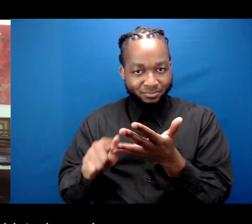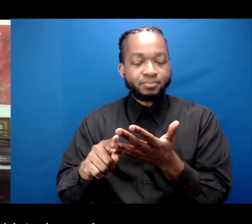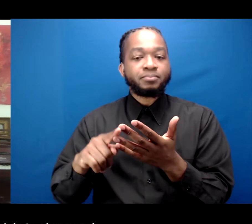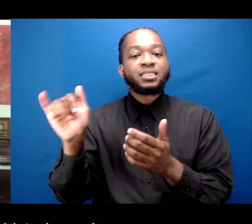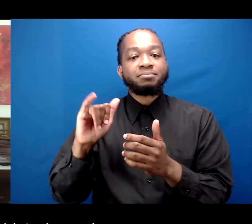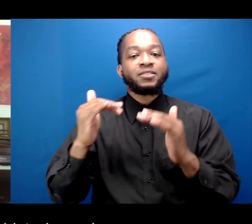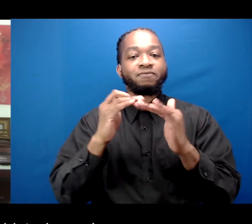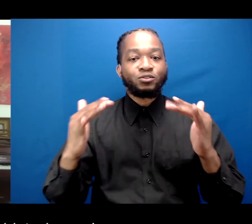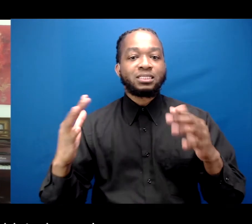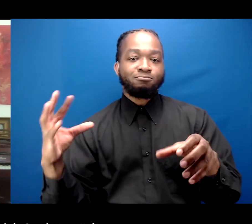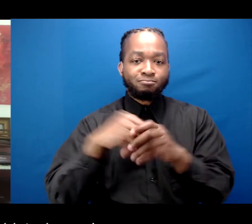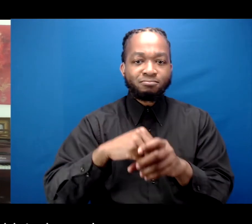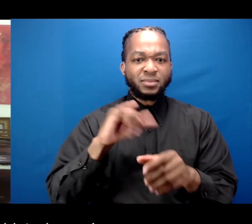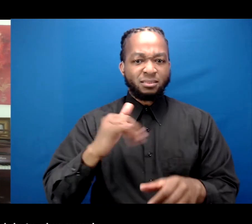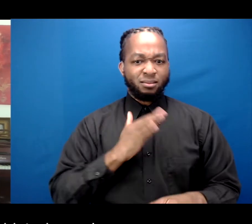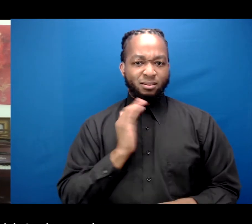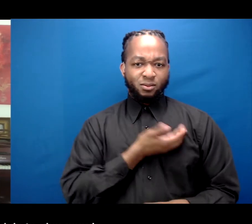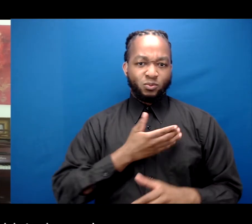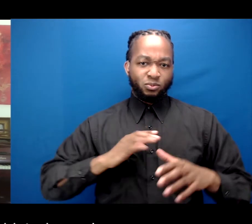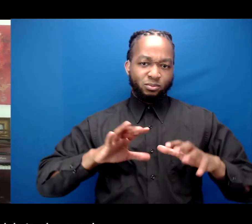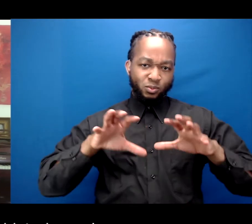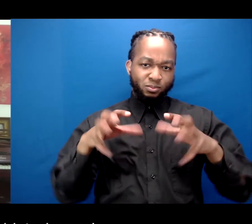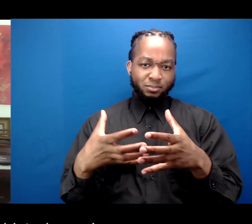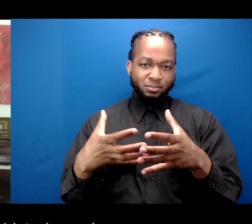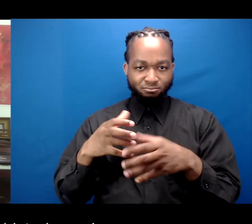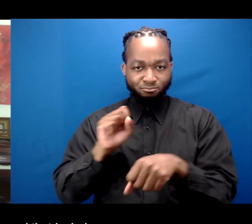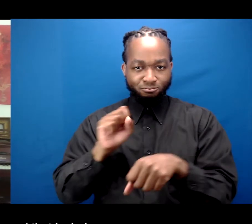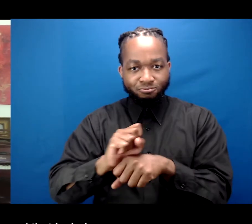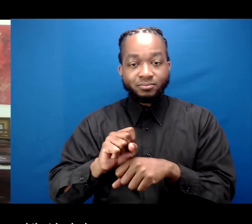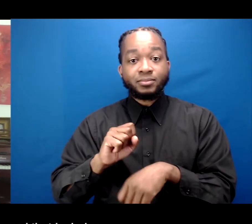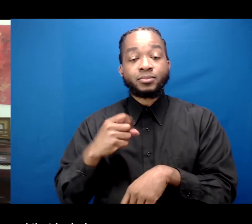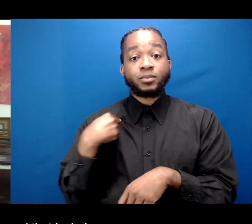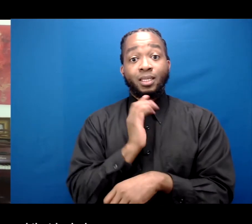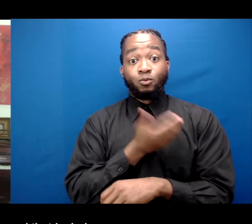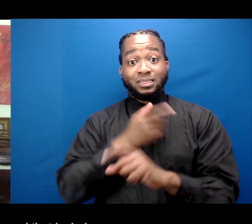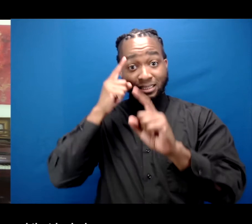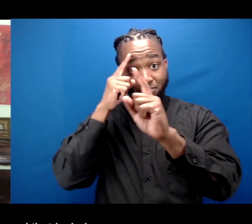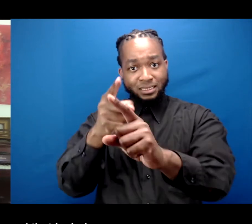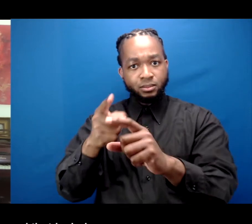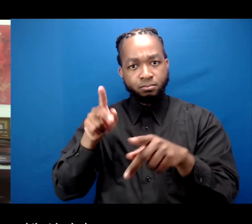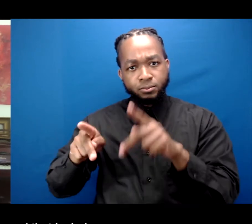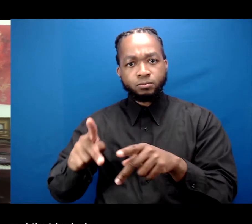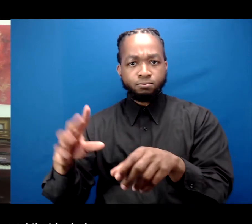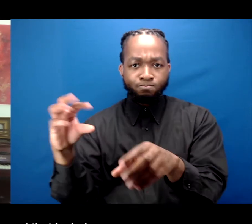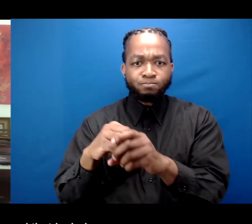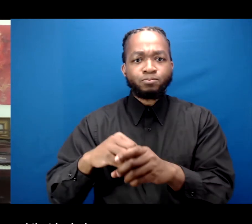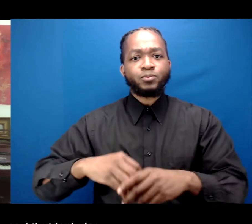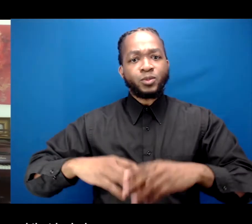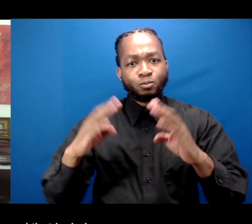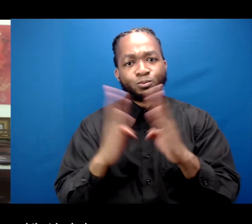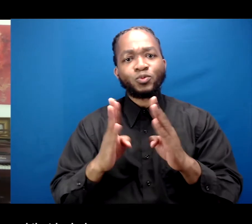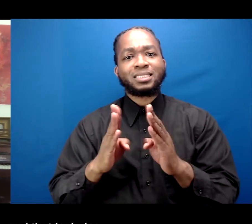mission at Facebook is to give people the power to build community and bring the world closer together, and that includes